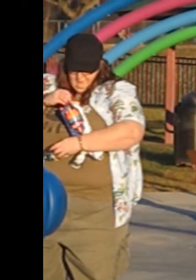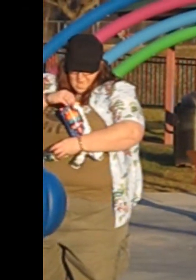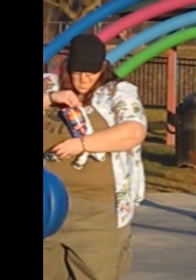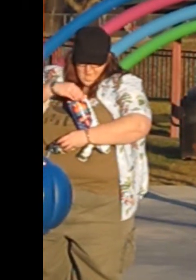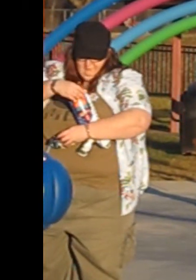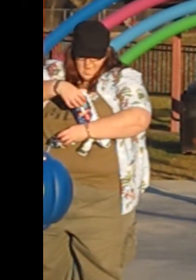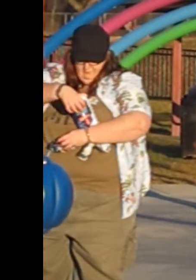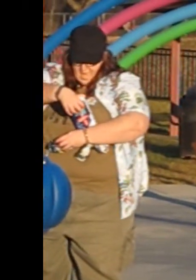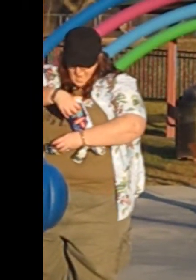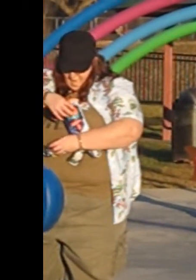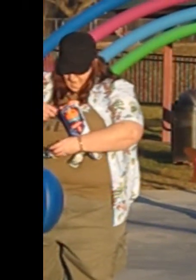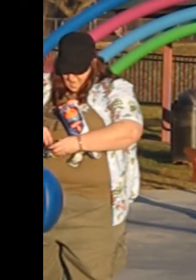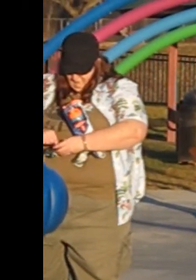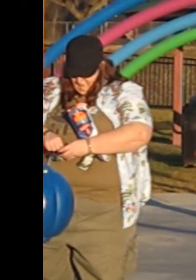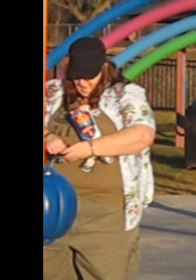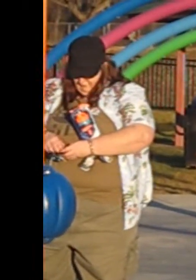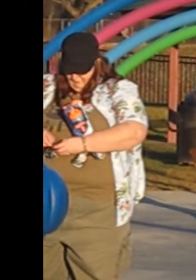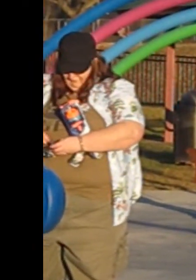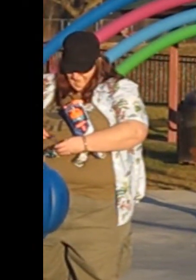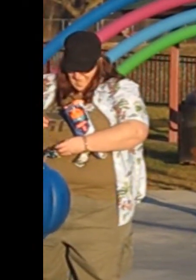Yeah, those don't have crosshairs.